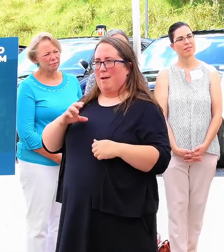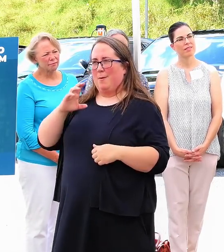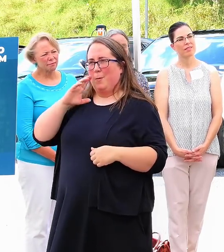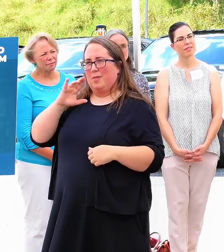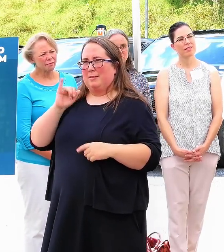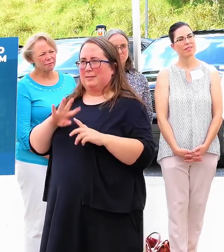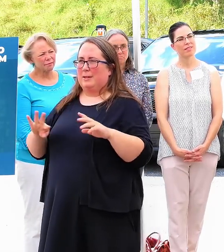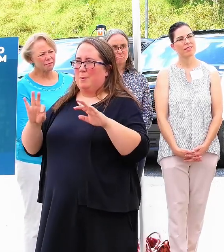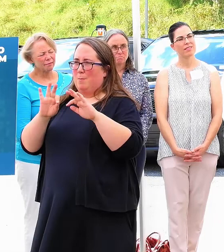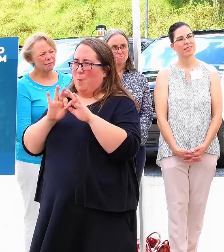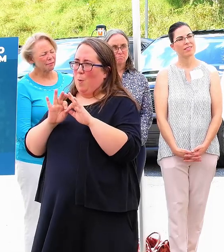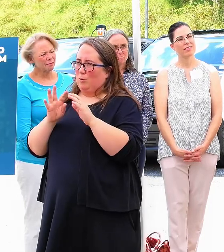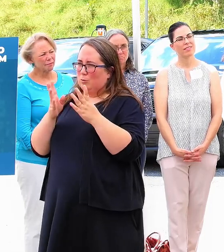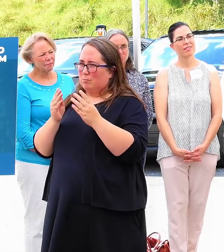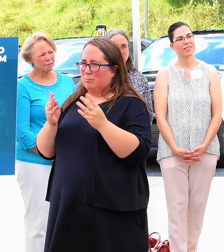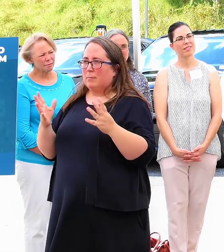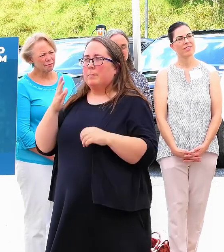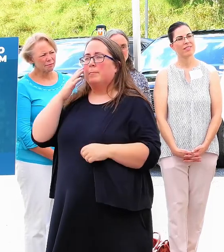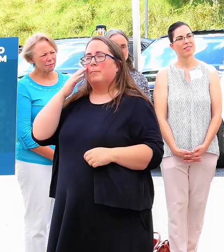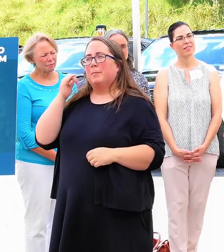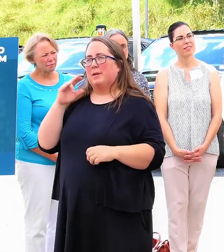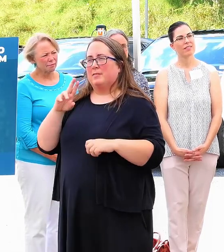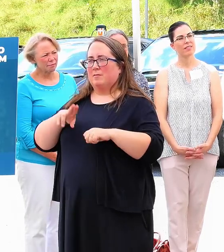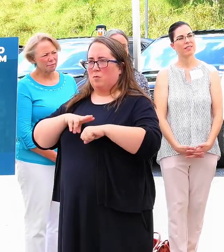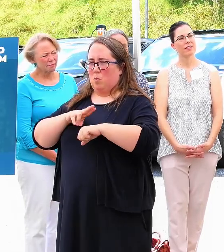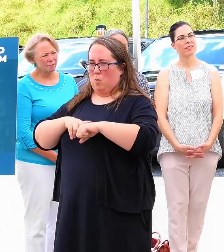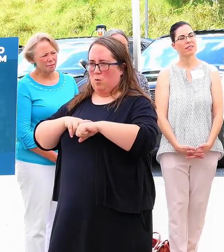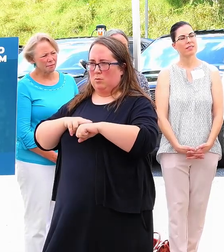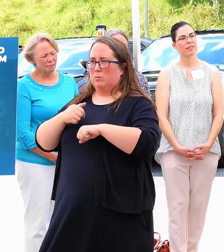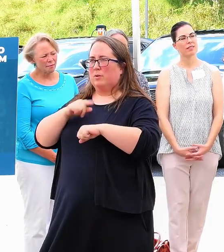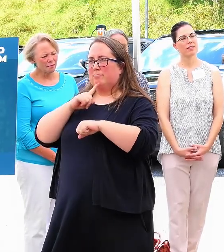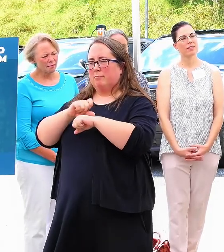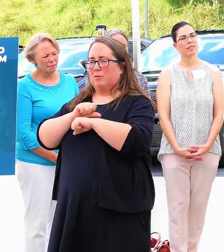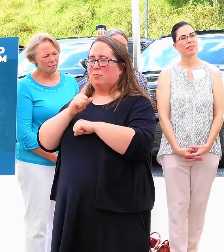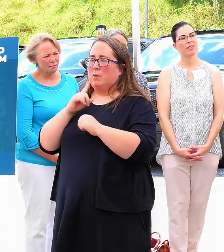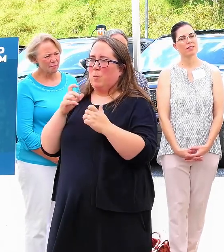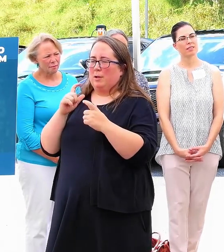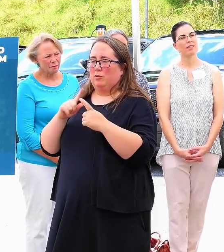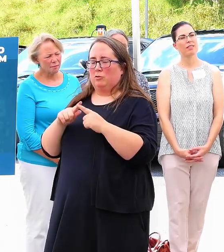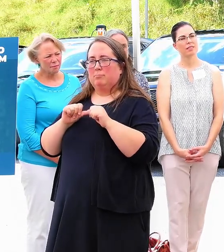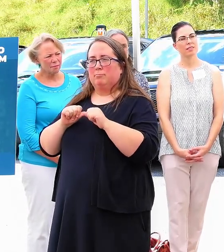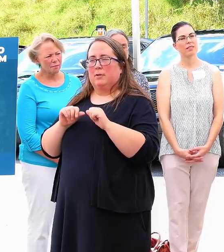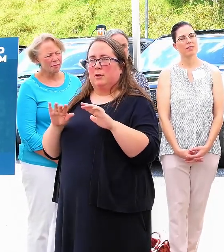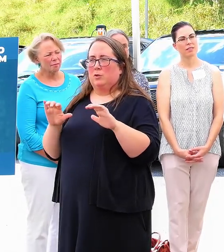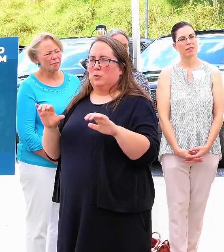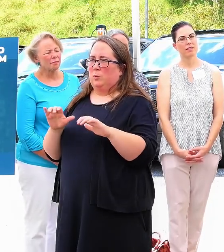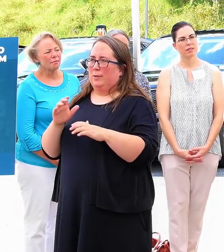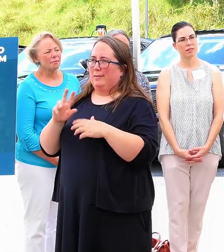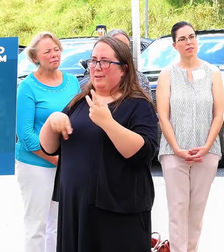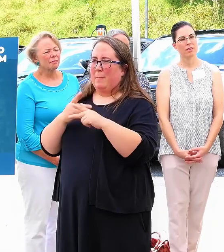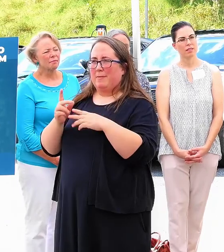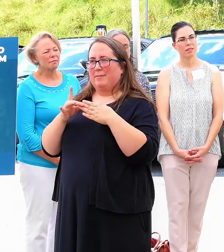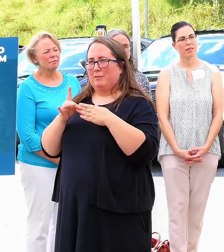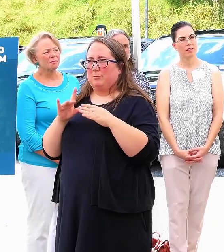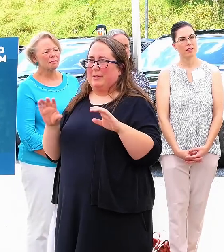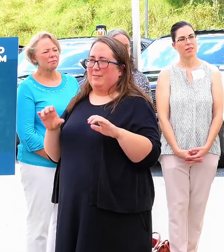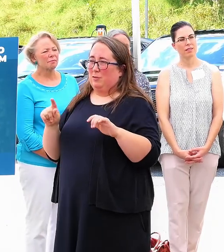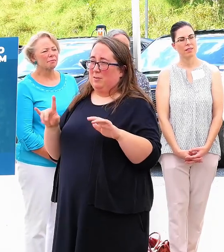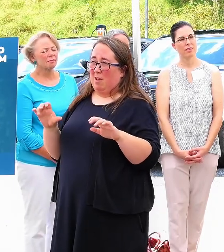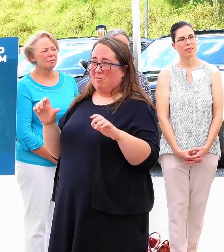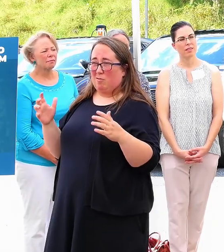always an important thing to say because, of course, we really want you to keep doing the kind of leadership level activity you've